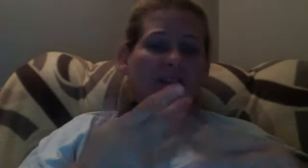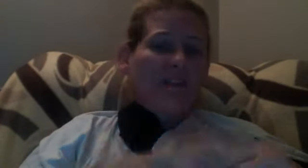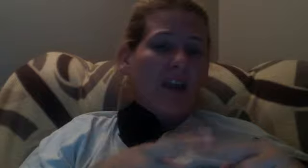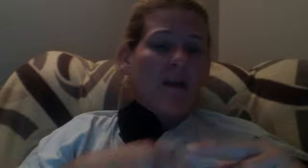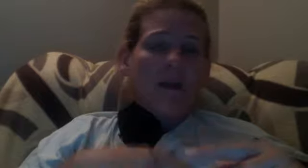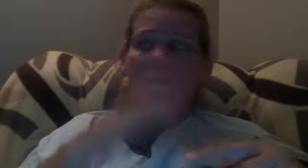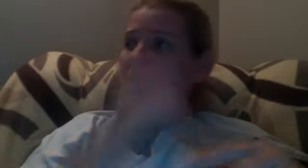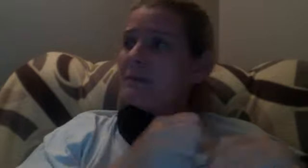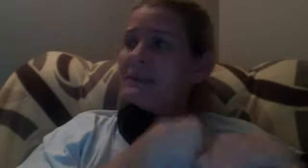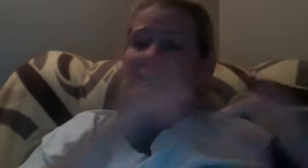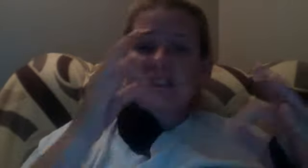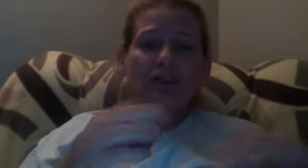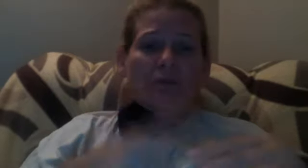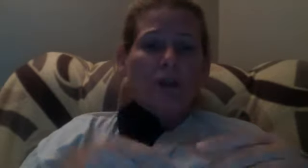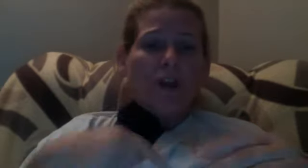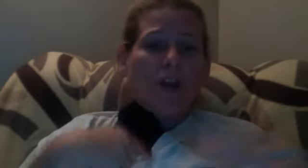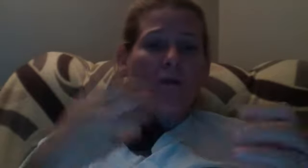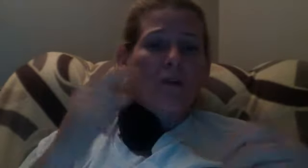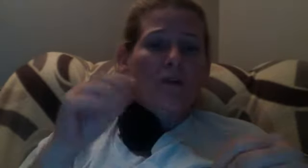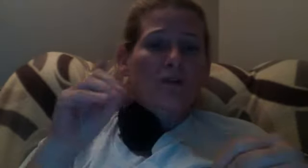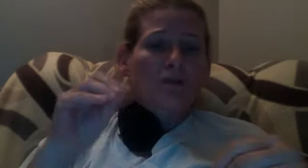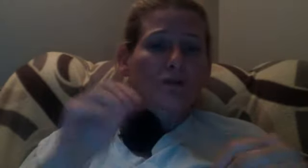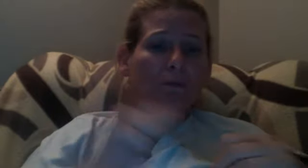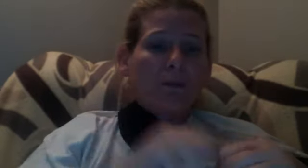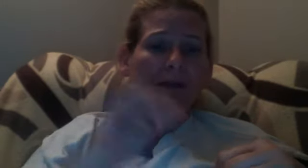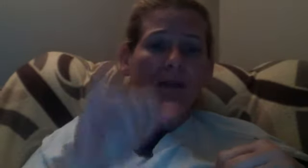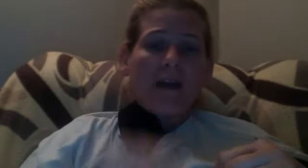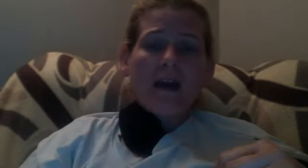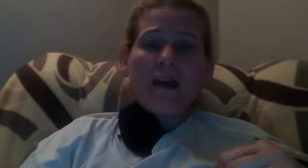Indulge all you want. Now, there's no need to hold back.